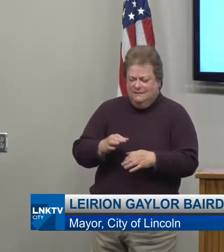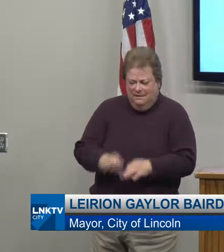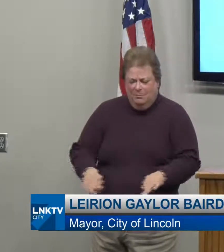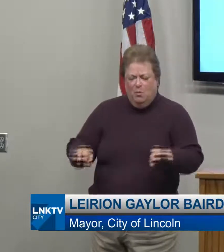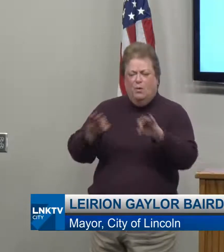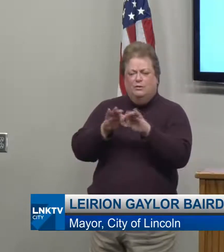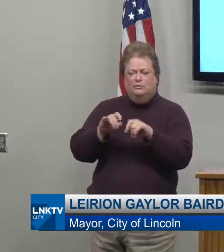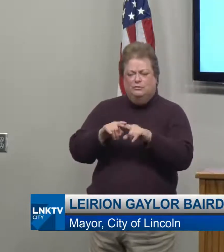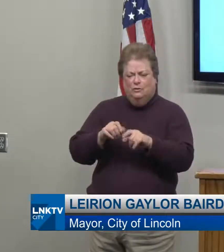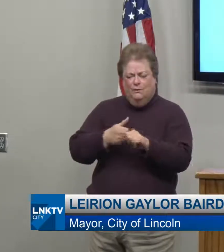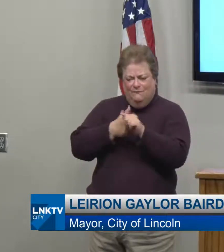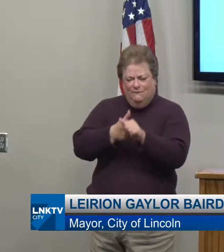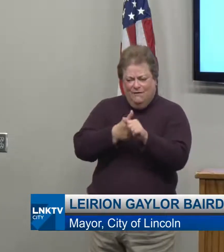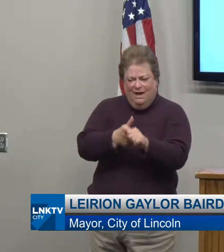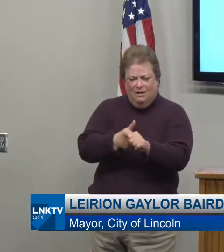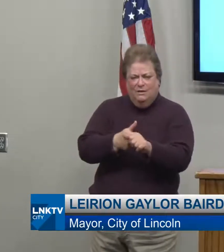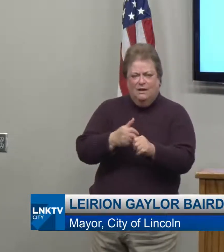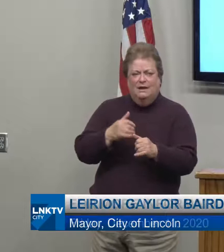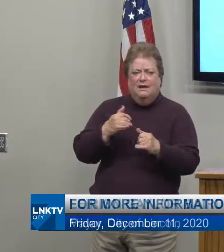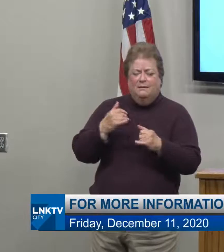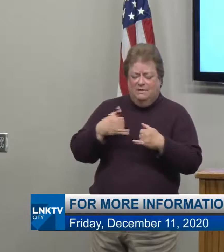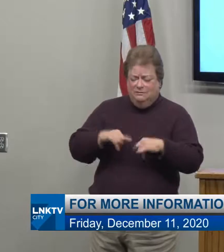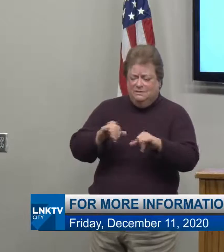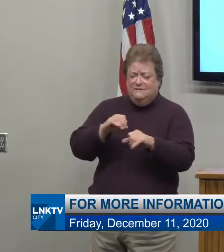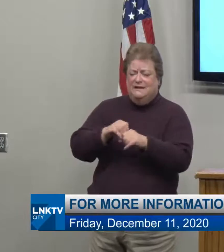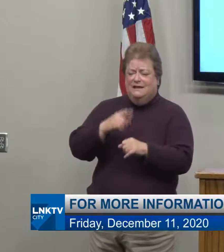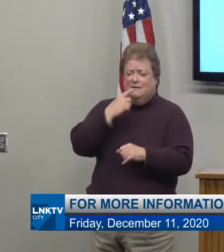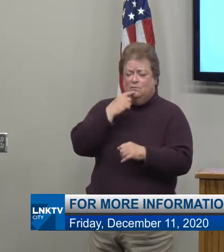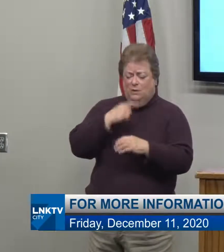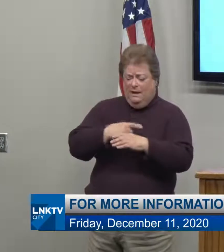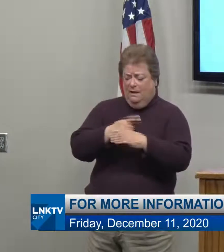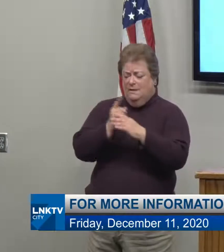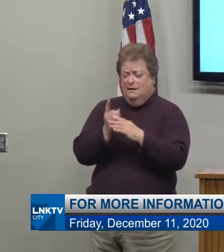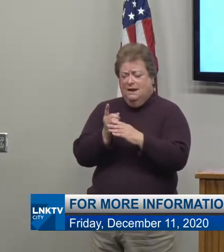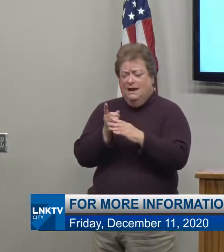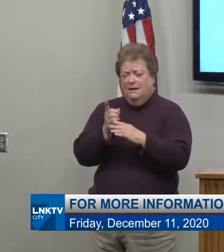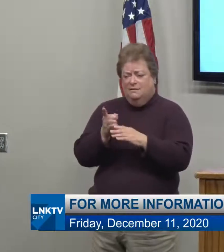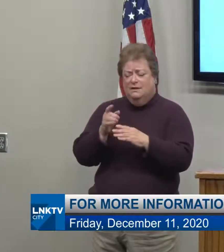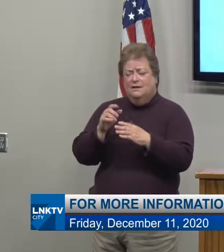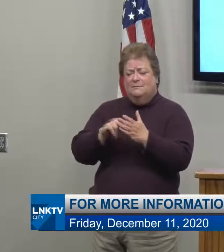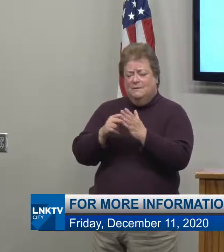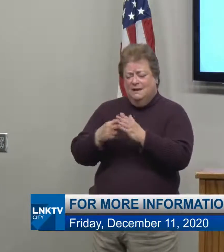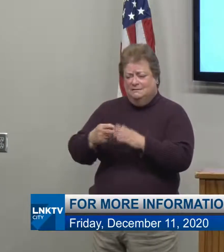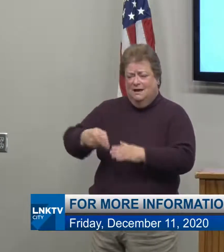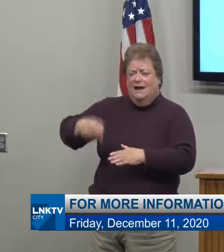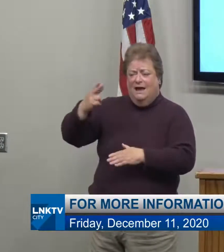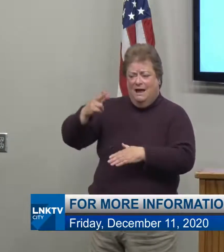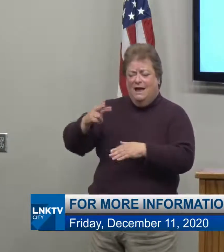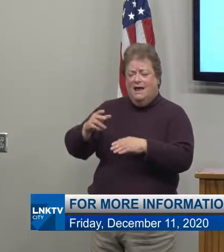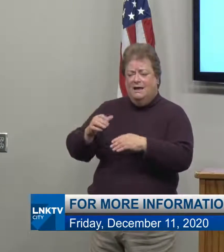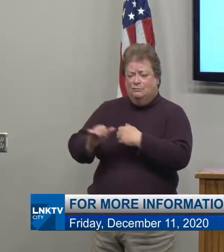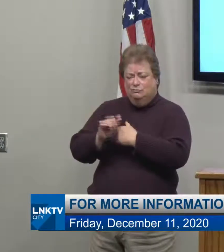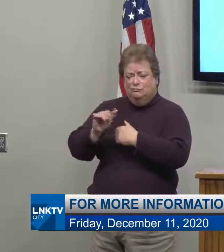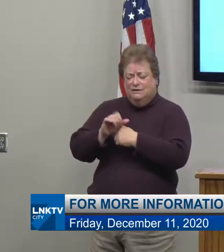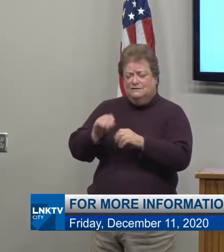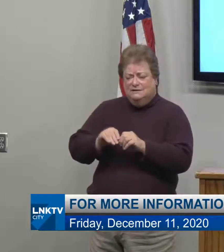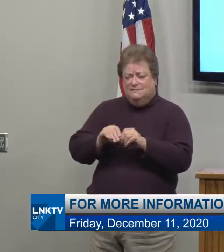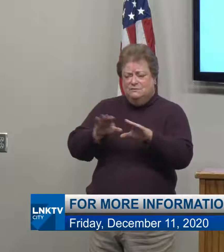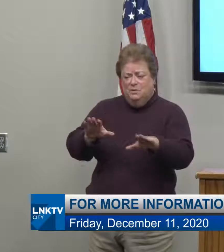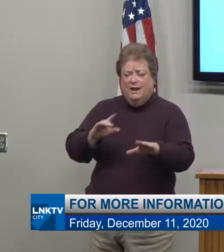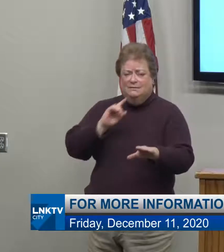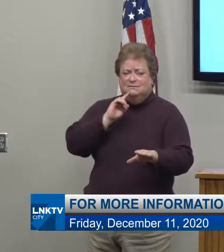our COVID-19 risk dial remains in the red, indicating that the risk of community spread in Lincoln-Lancaster County is